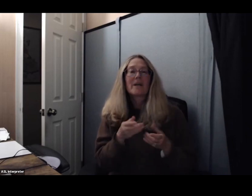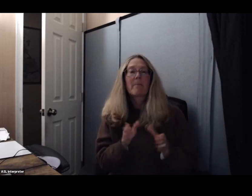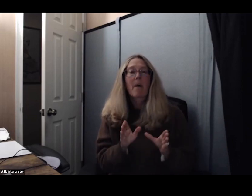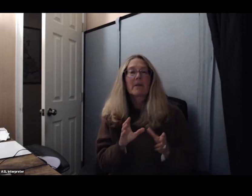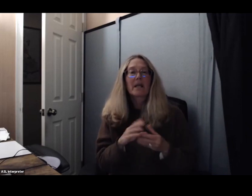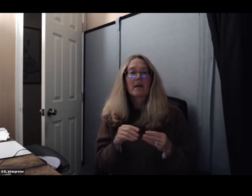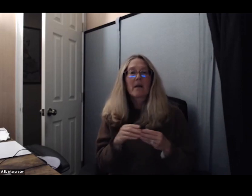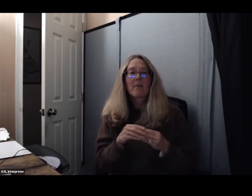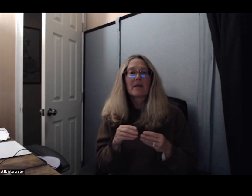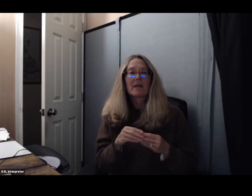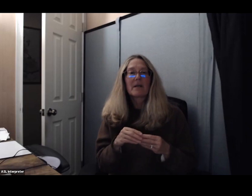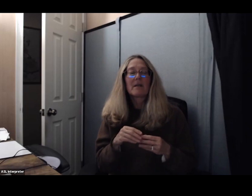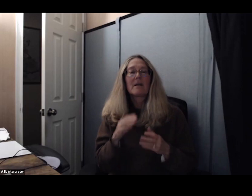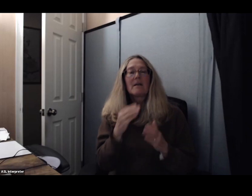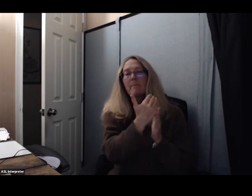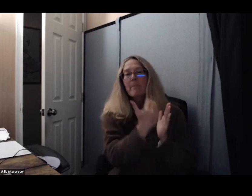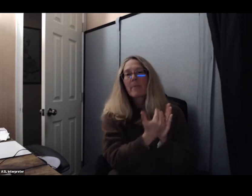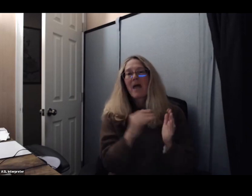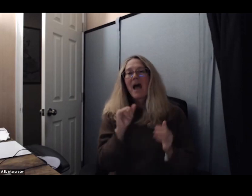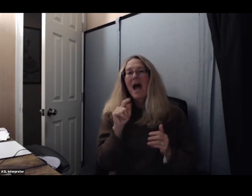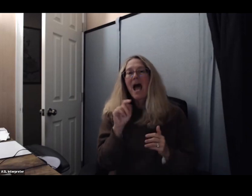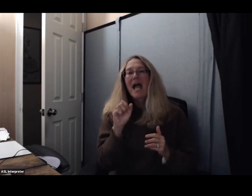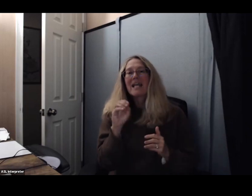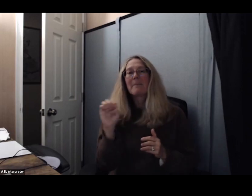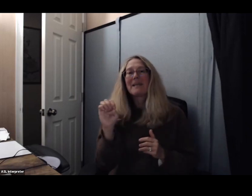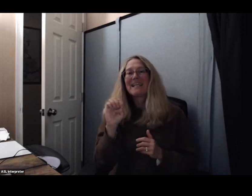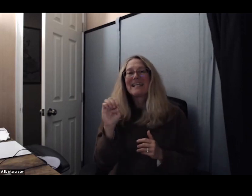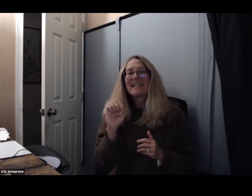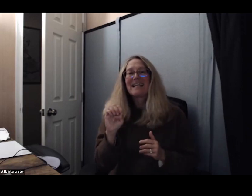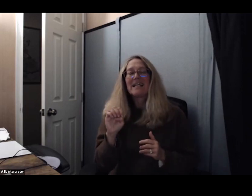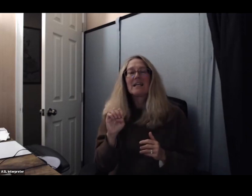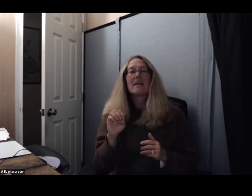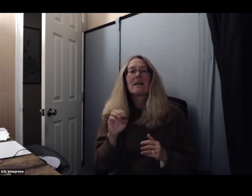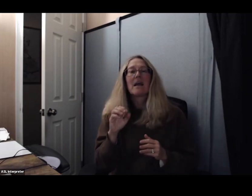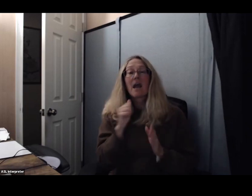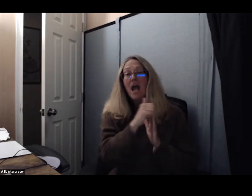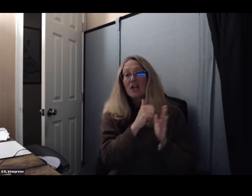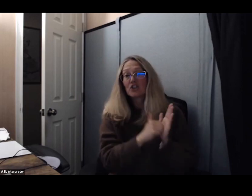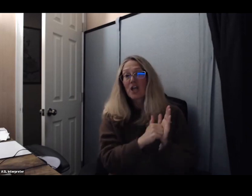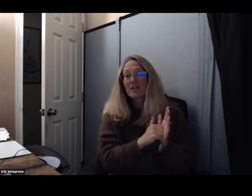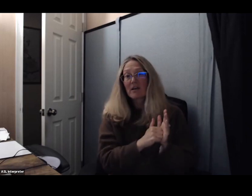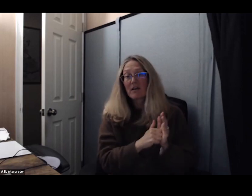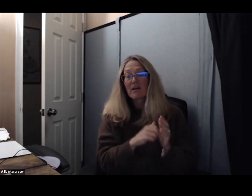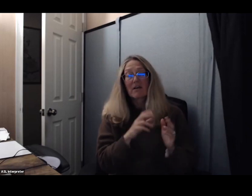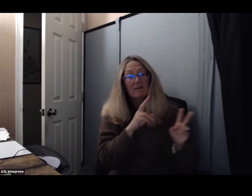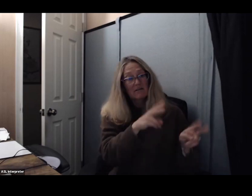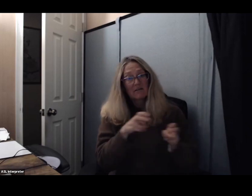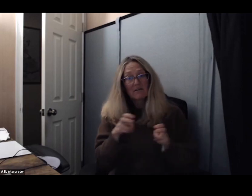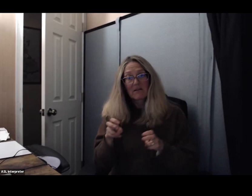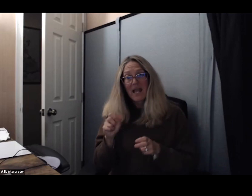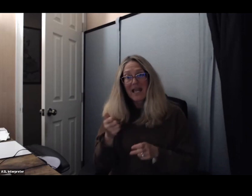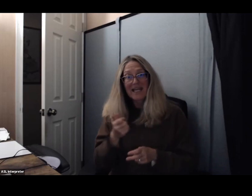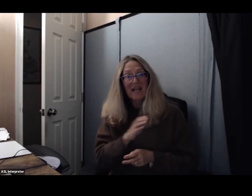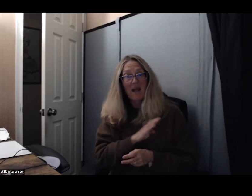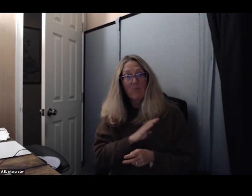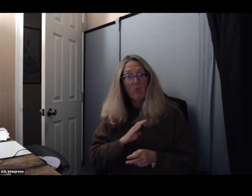Now we'll move us to item E, the consent agenda. Board members, are there any items you would like to pull from the consent agenda?